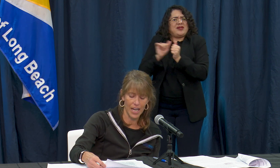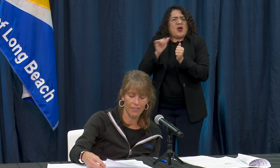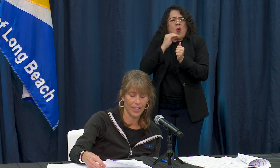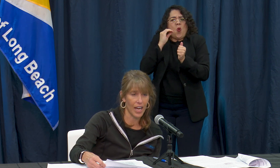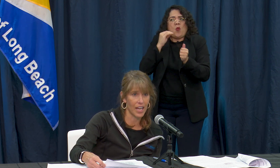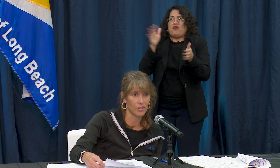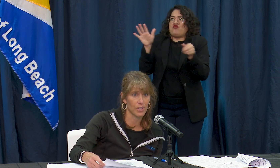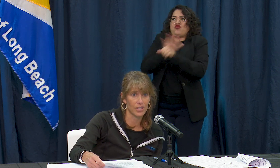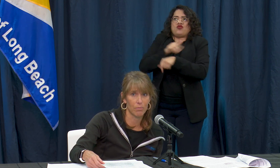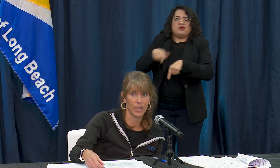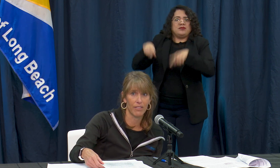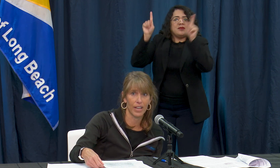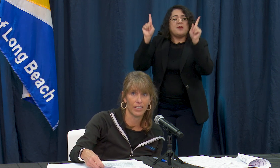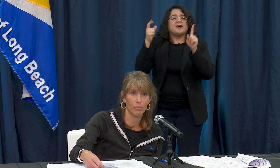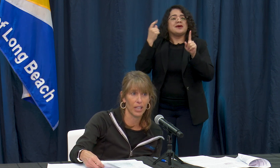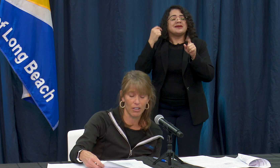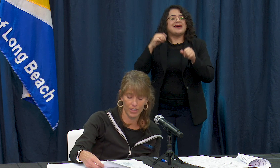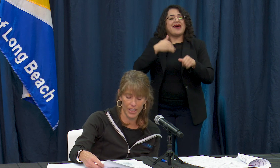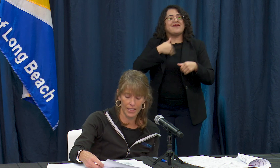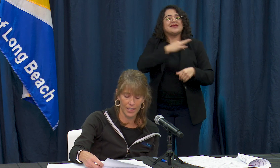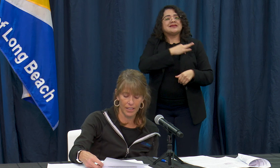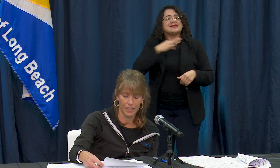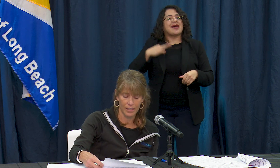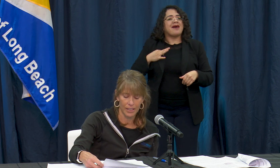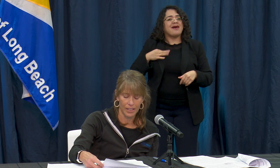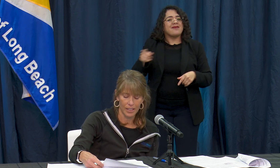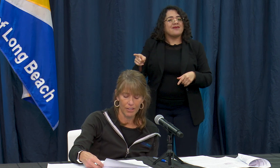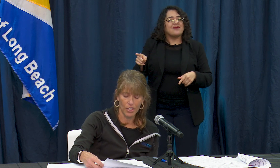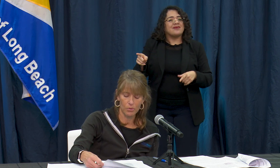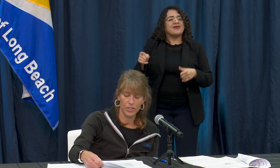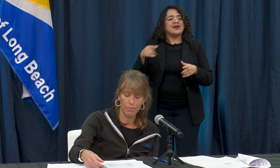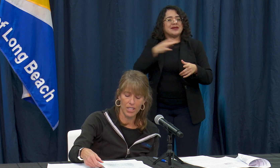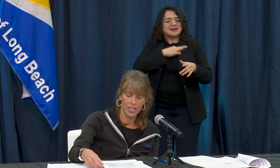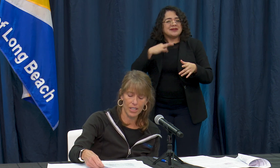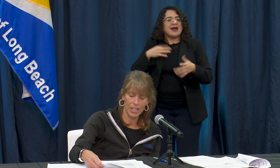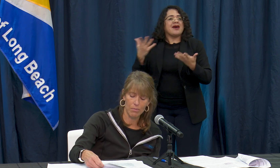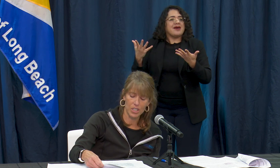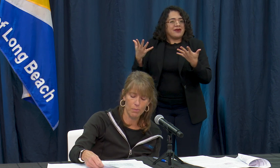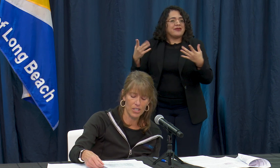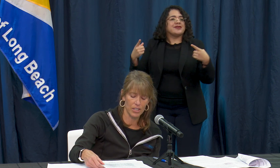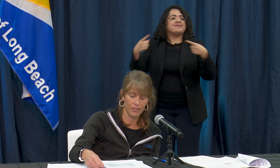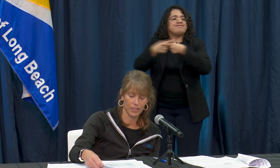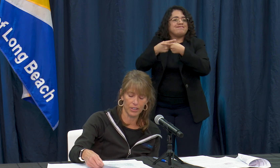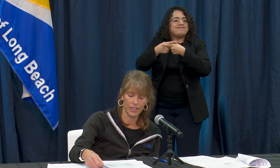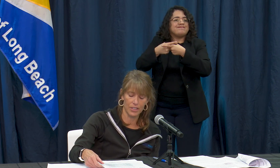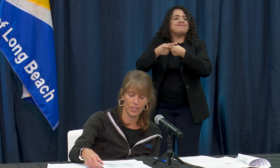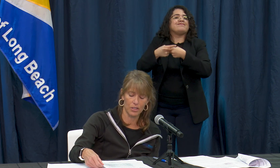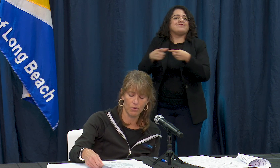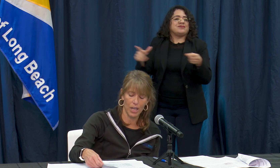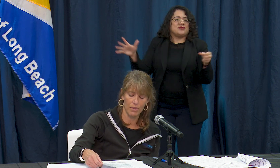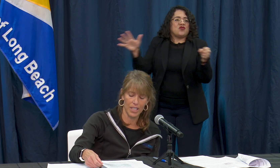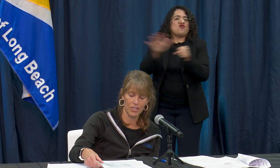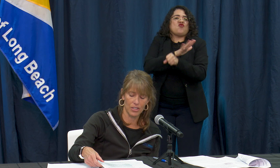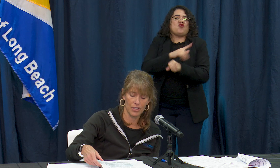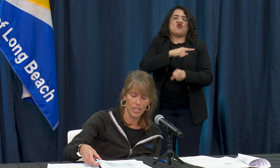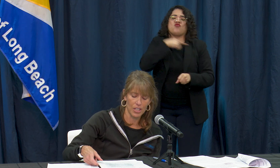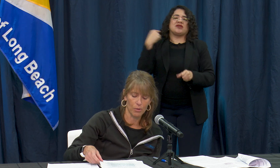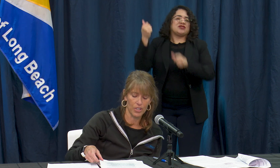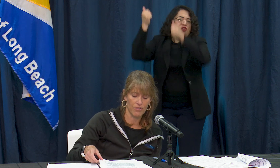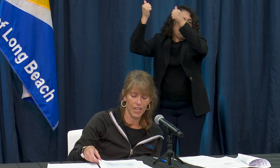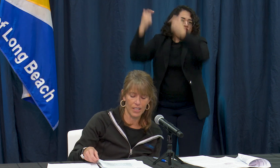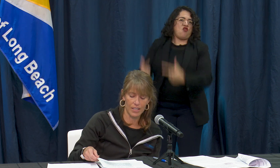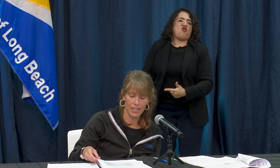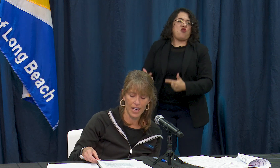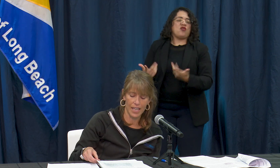residents and staff at the highest risk of being affected by COVID-19. For those with dementia, it can be especially difficult to institute the recommendations